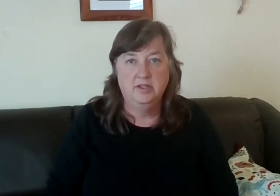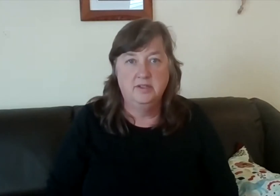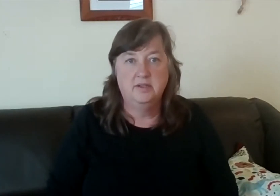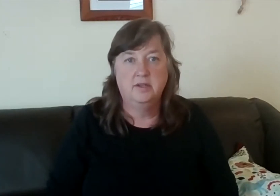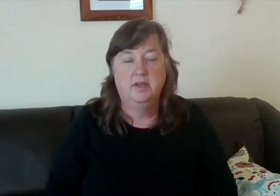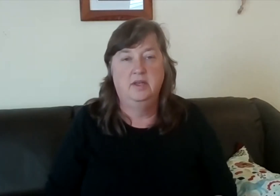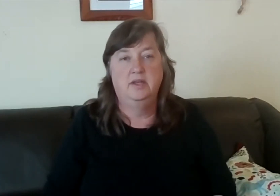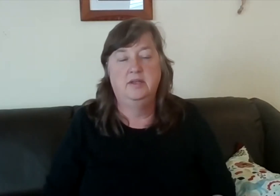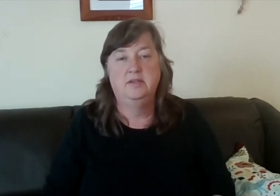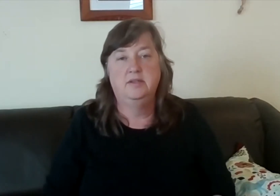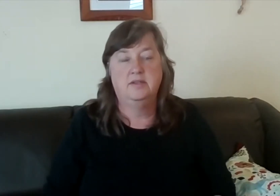Pajamas is